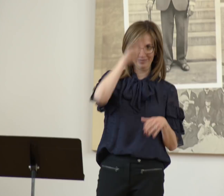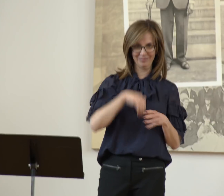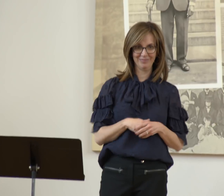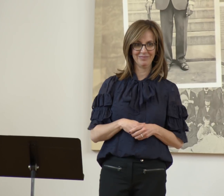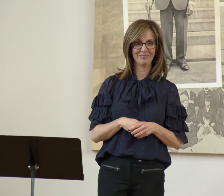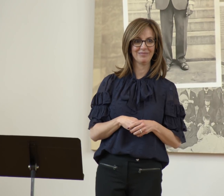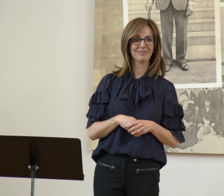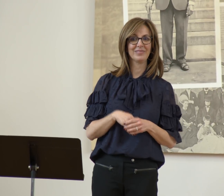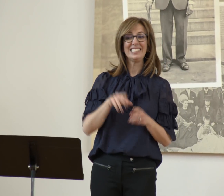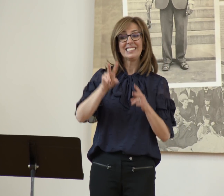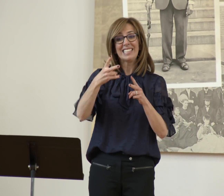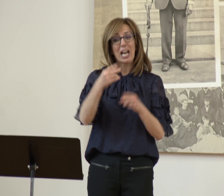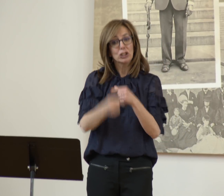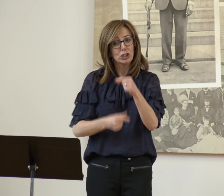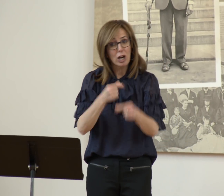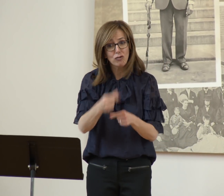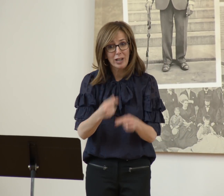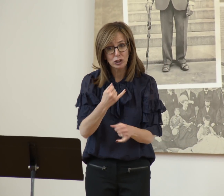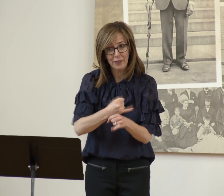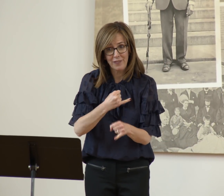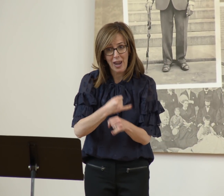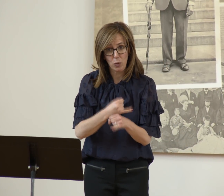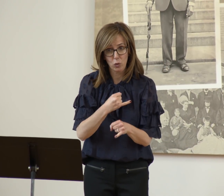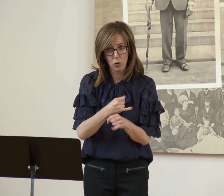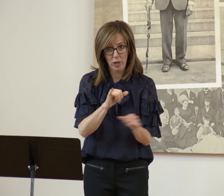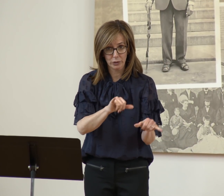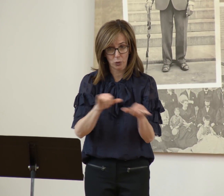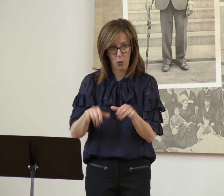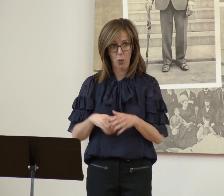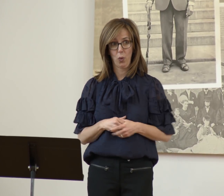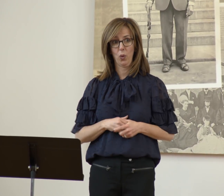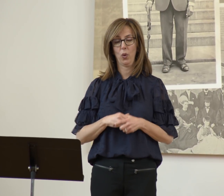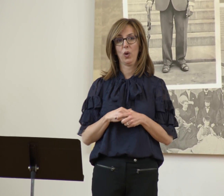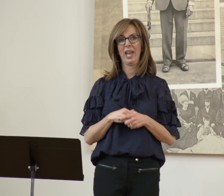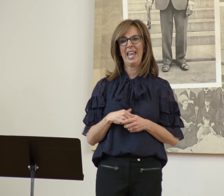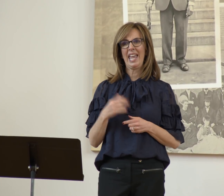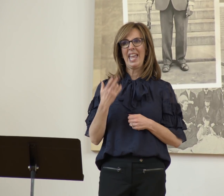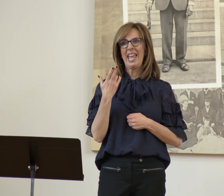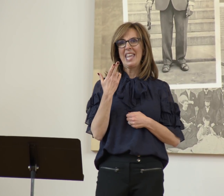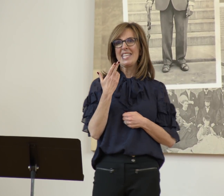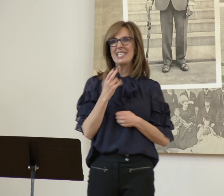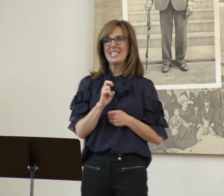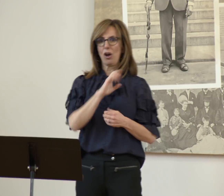Plain and simple, Fanwood raised, second generation Fanwood.